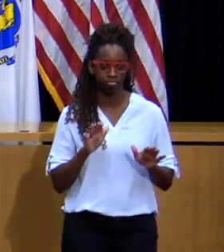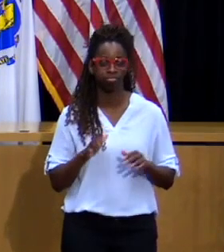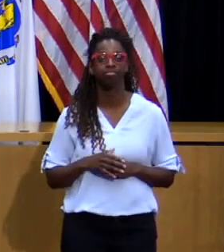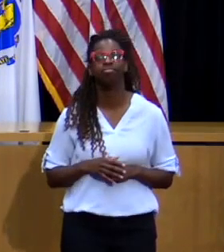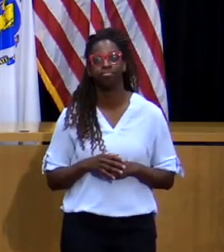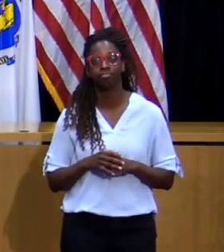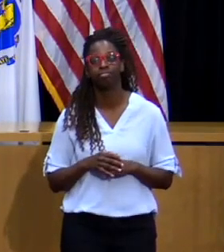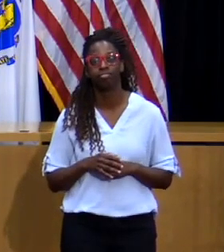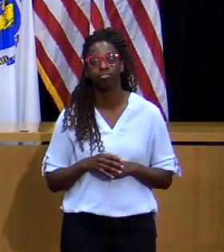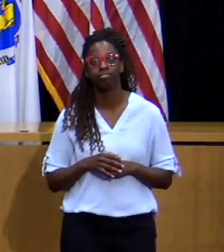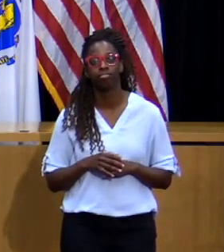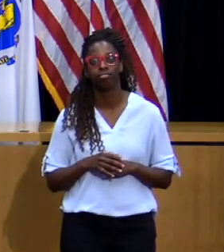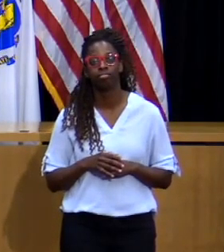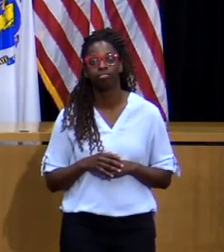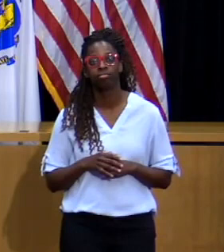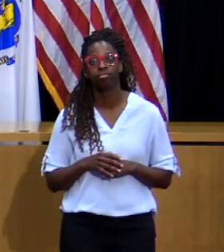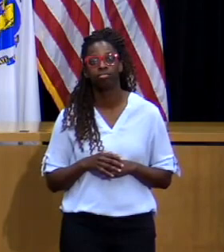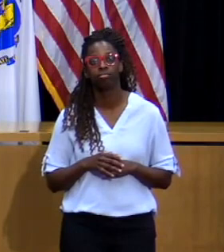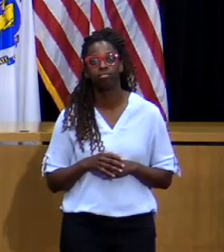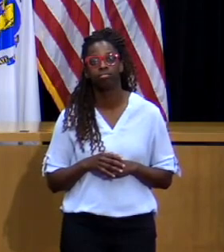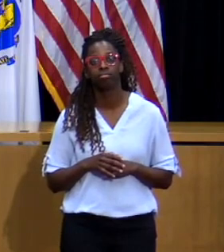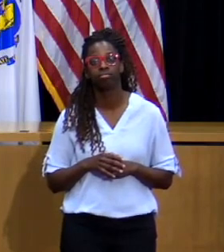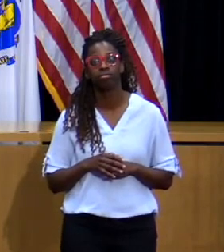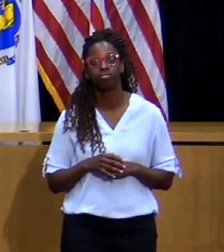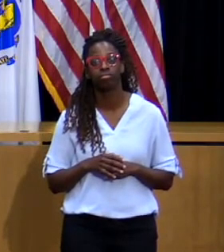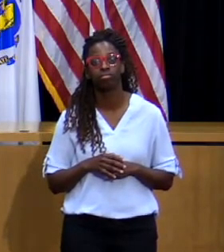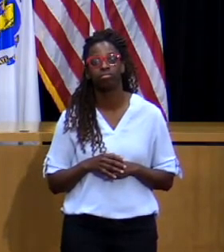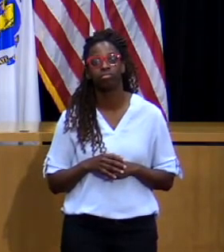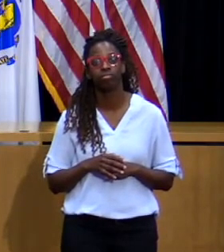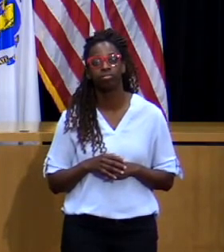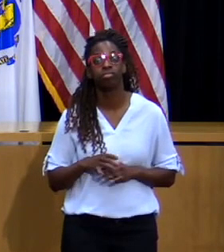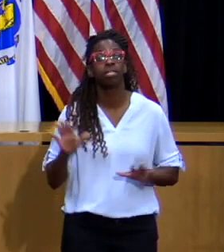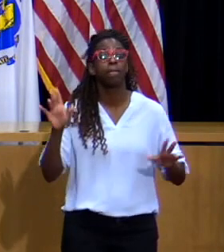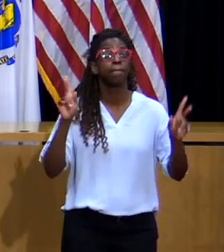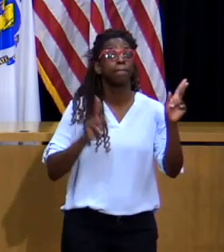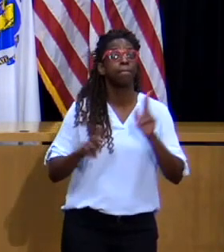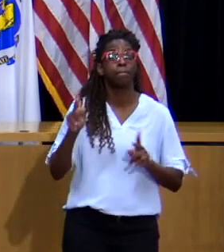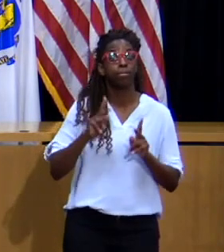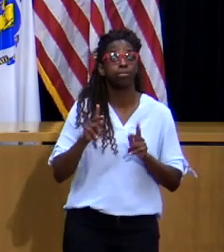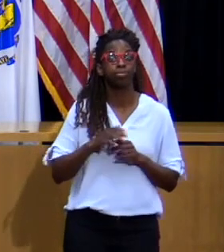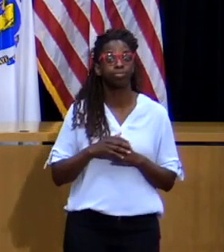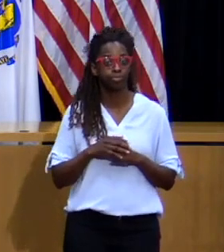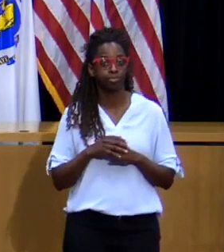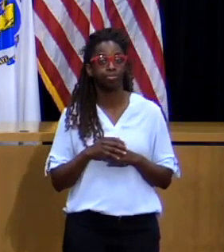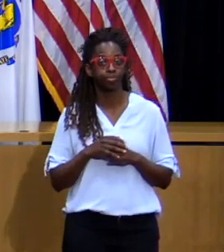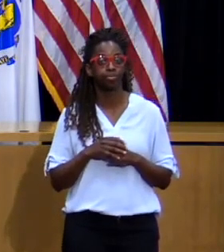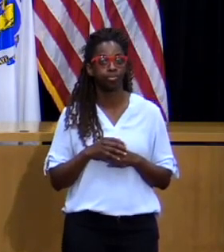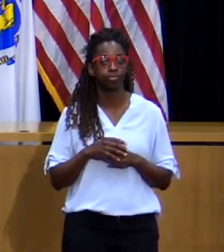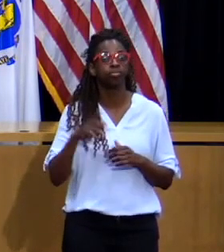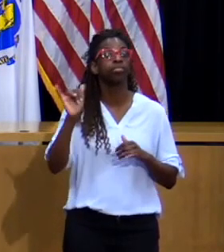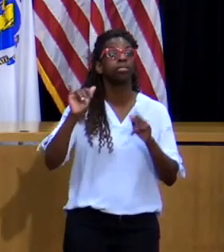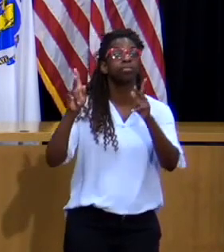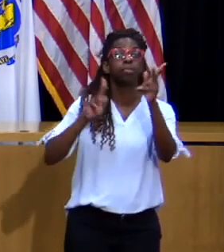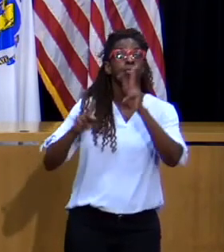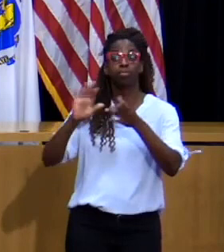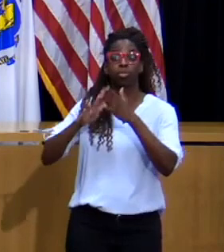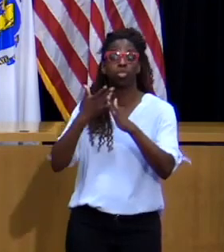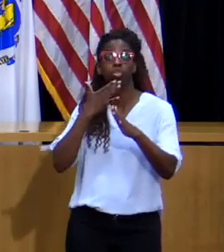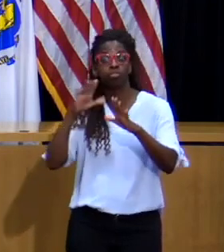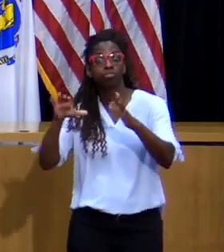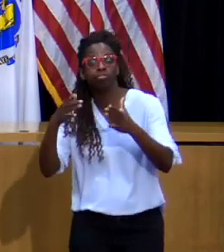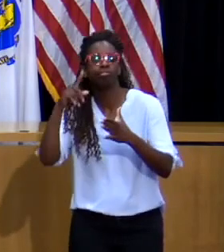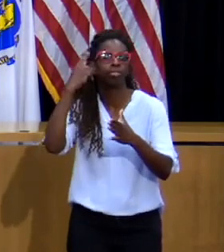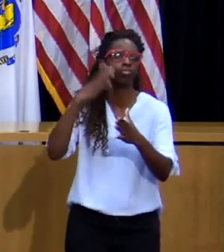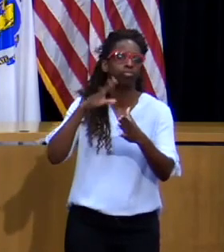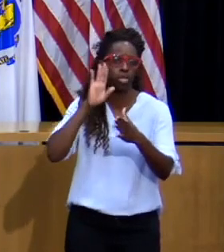Housing, number of individuals in your family, minority status and the like, that we ensure we have balanced that out with